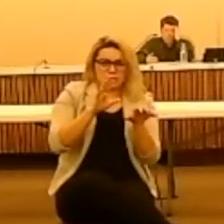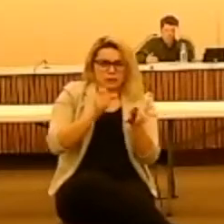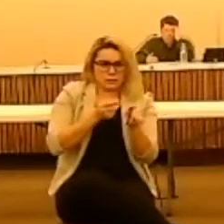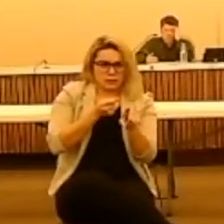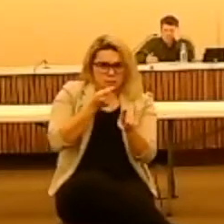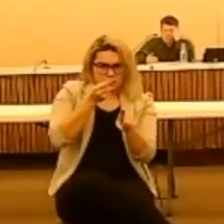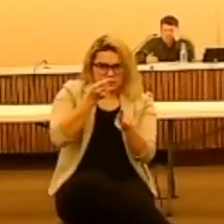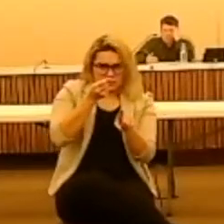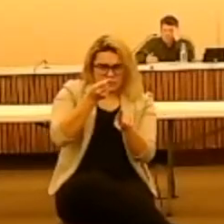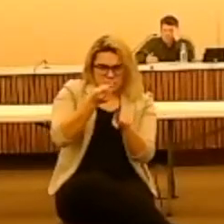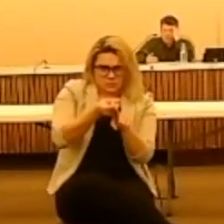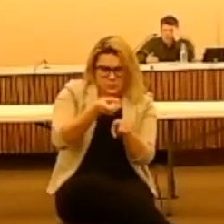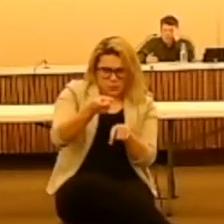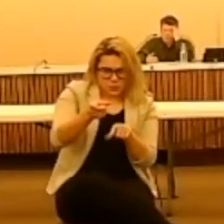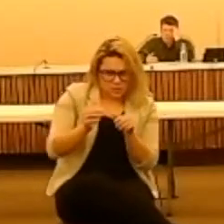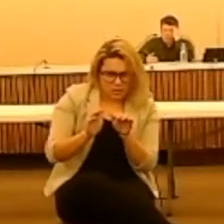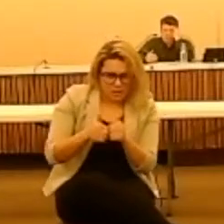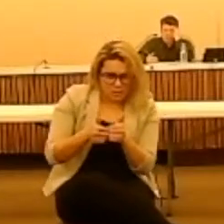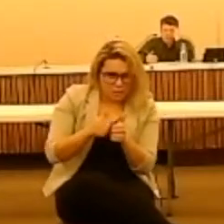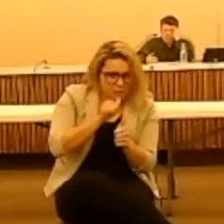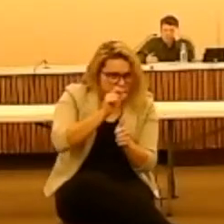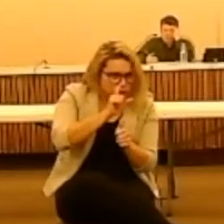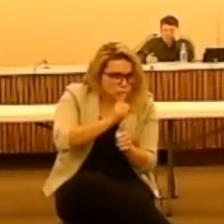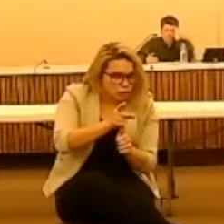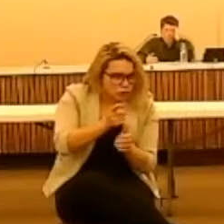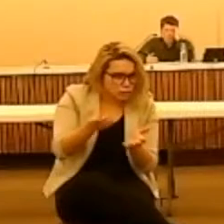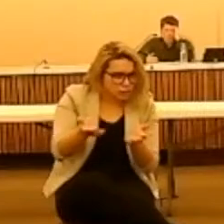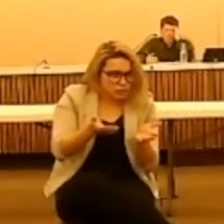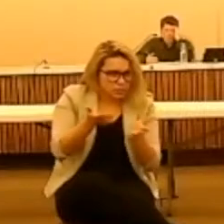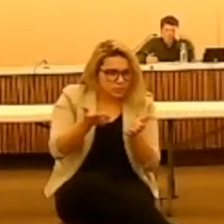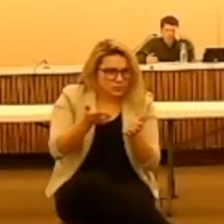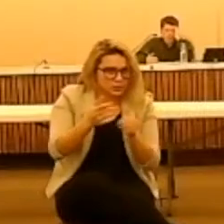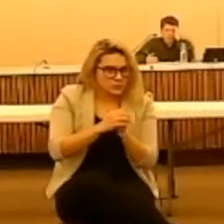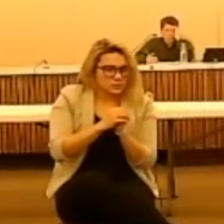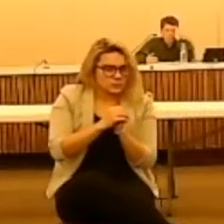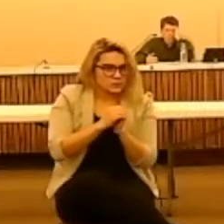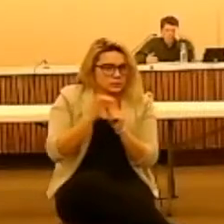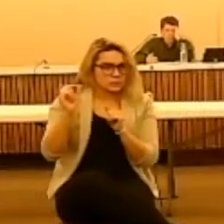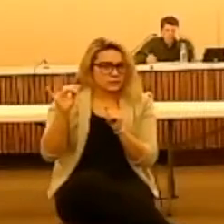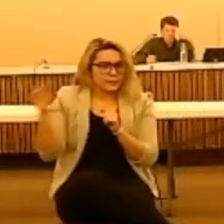Scottsville West Henrietta Road, I'm not sure how them adding buffering can help that.